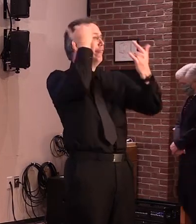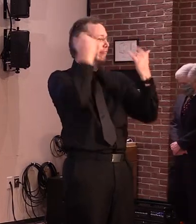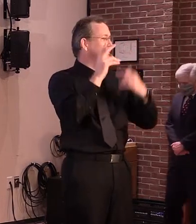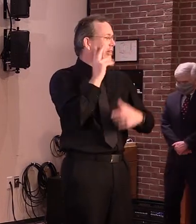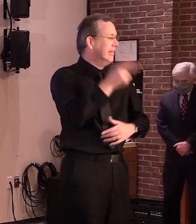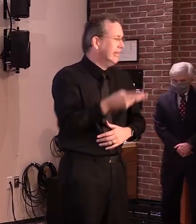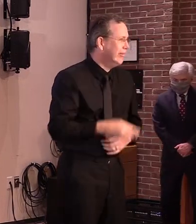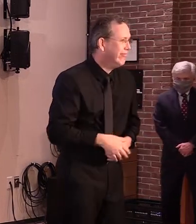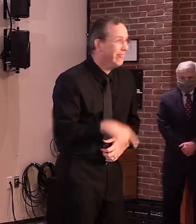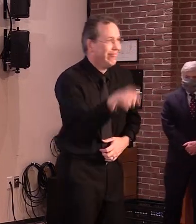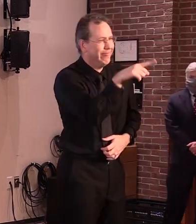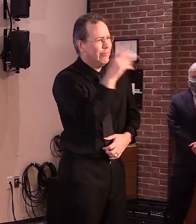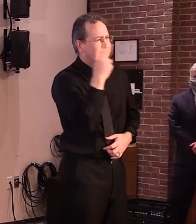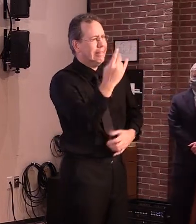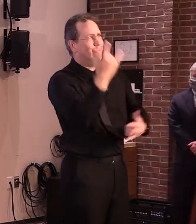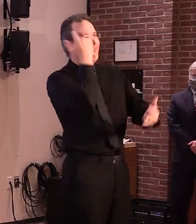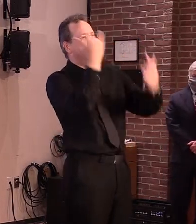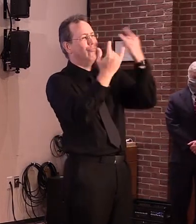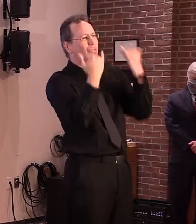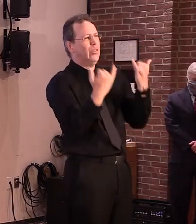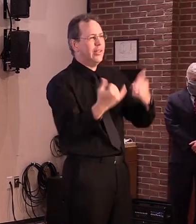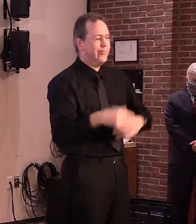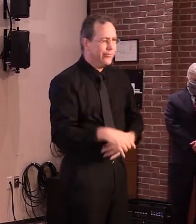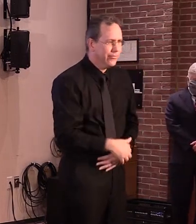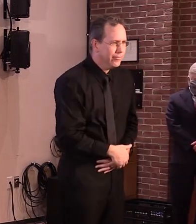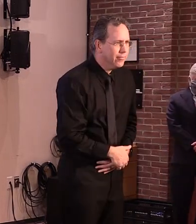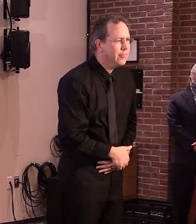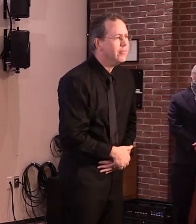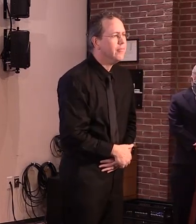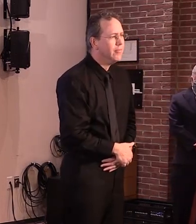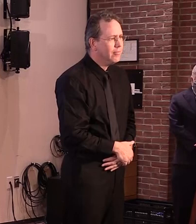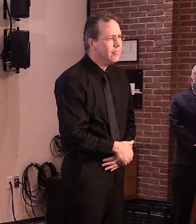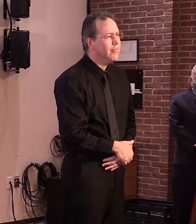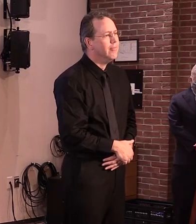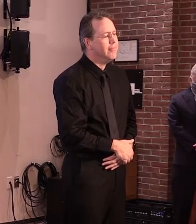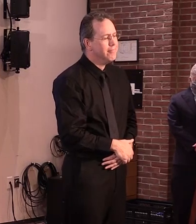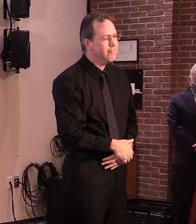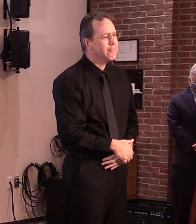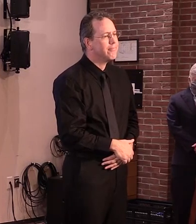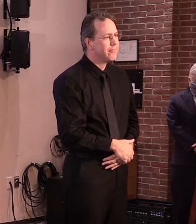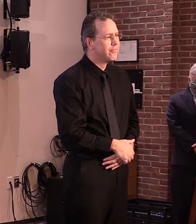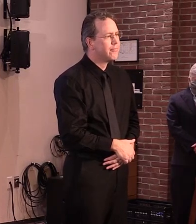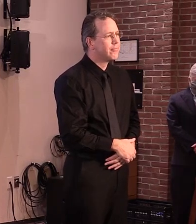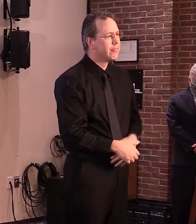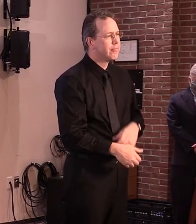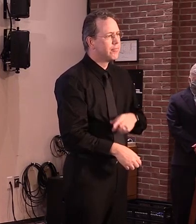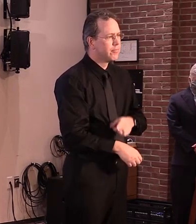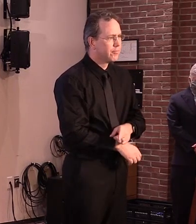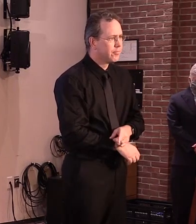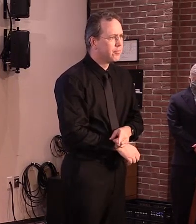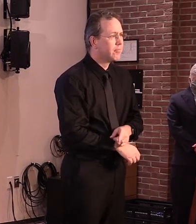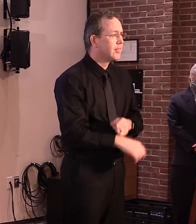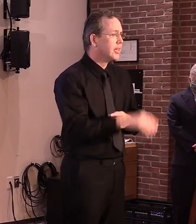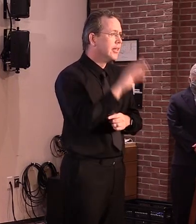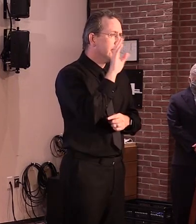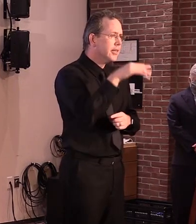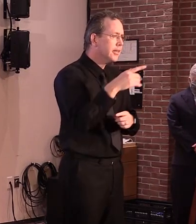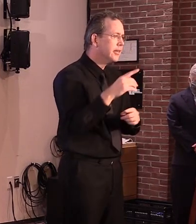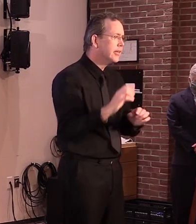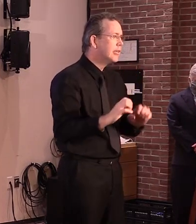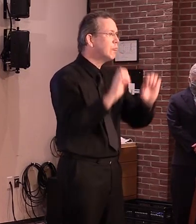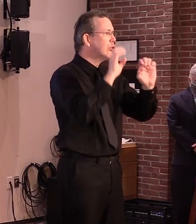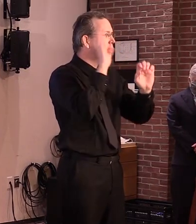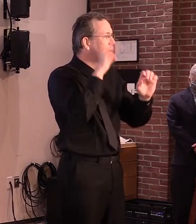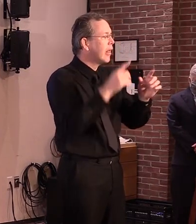that I said it the other day, I think through crisis, it'll spur innovation and as well as